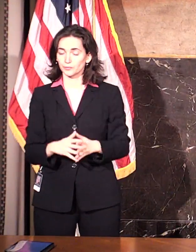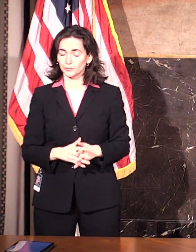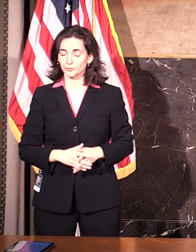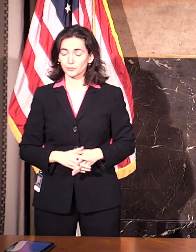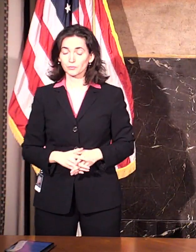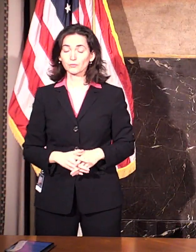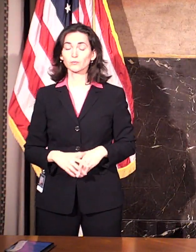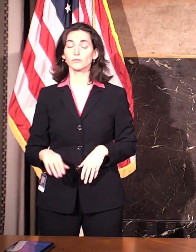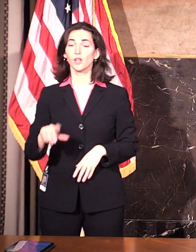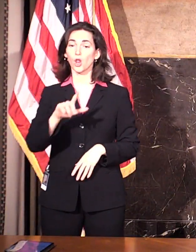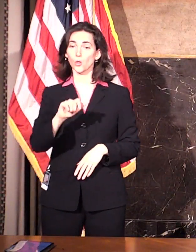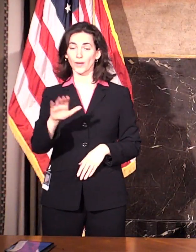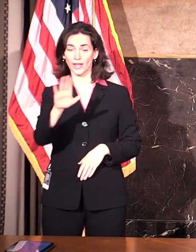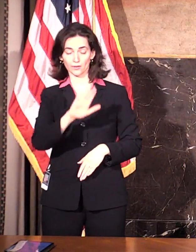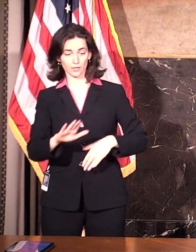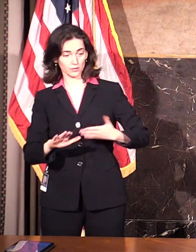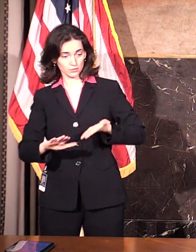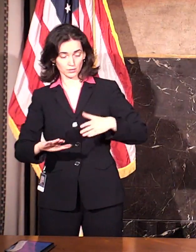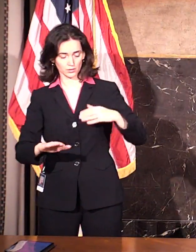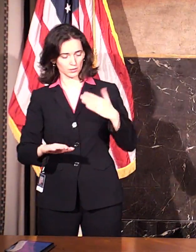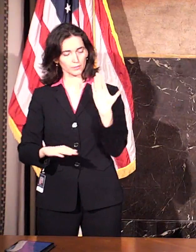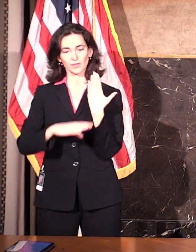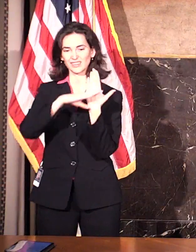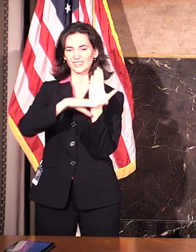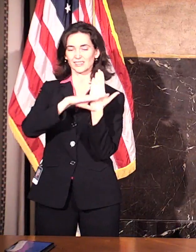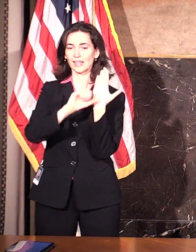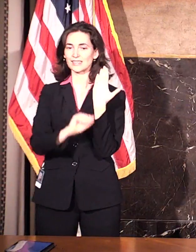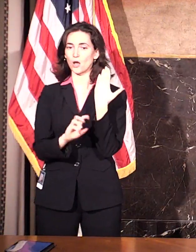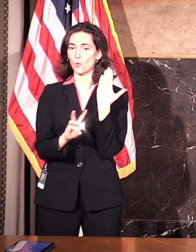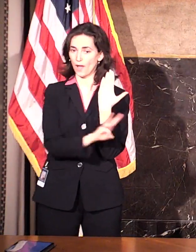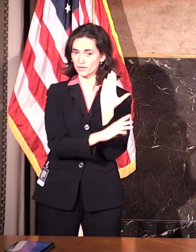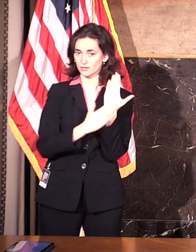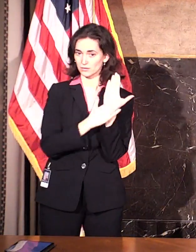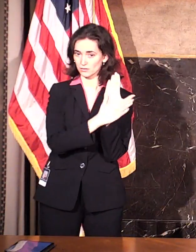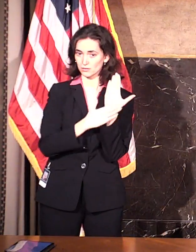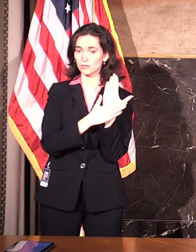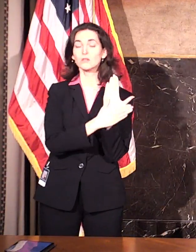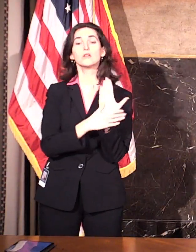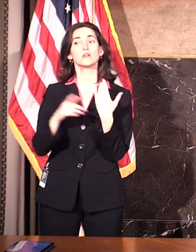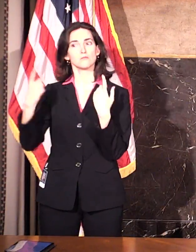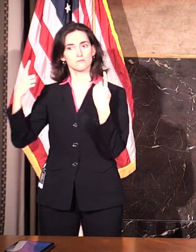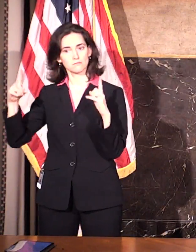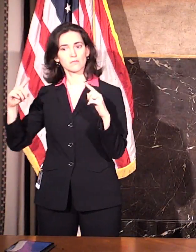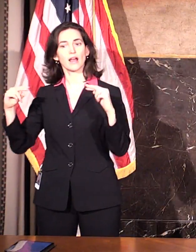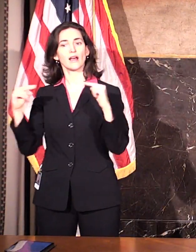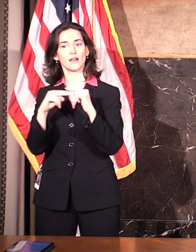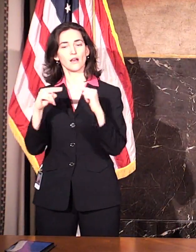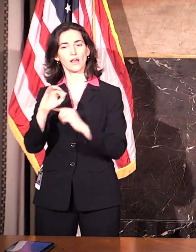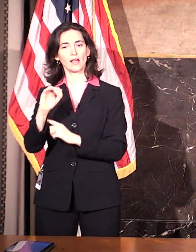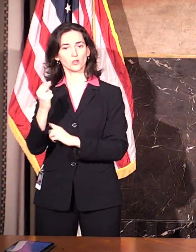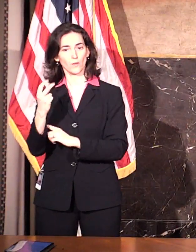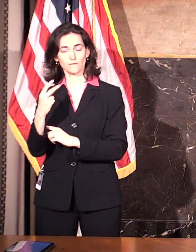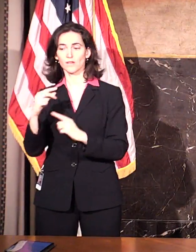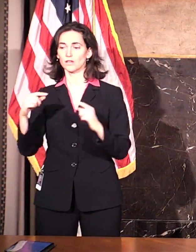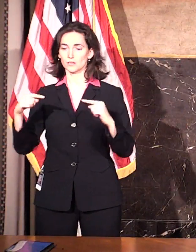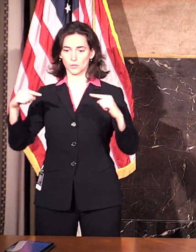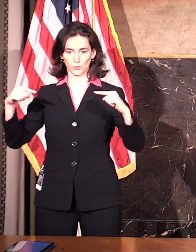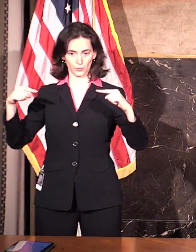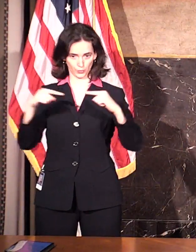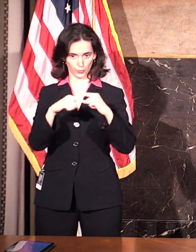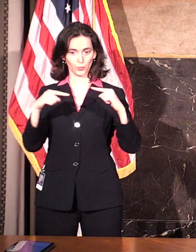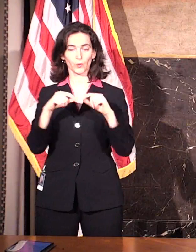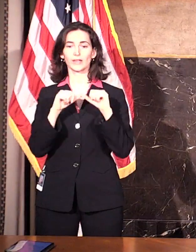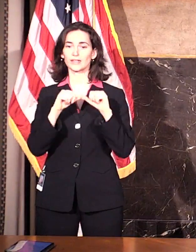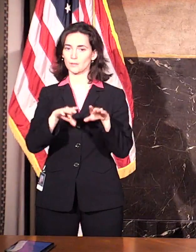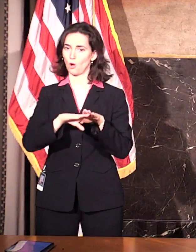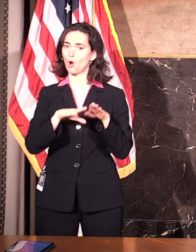southwest Louisiana, DOTD was able to keep at least one lane of interstate traffic open in each direction throughout